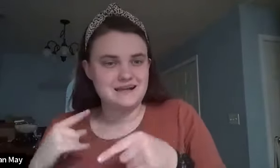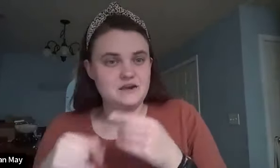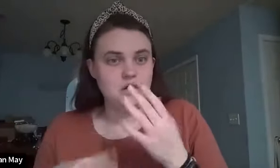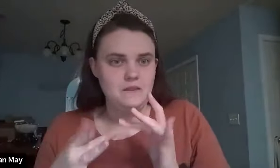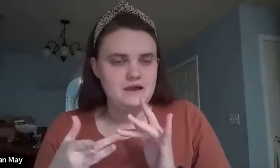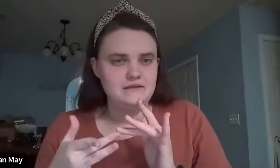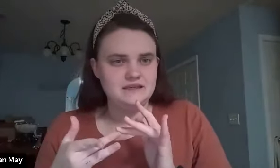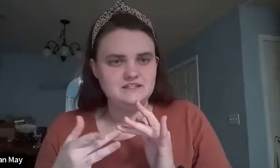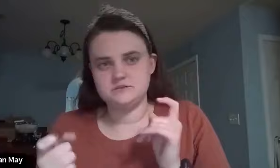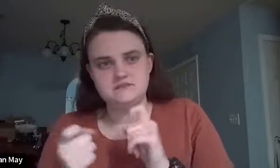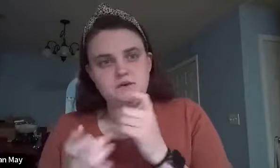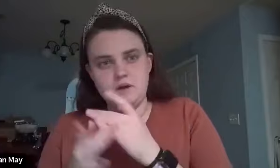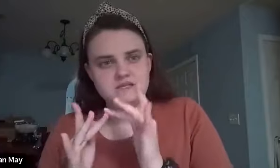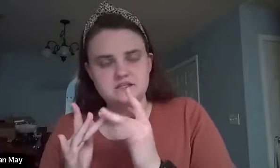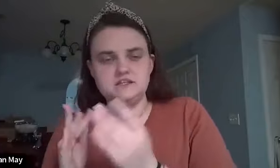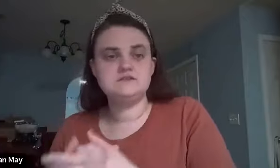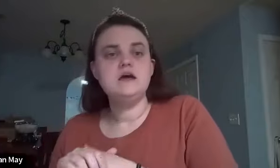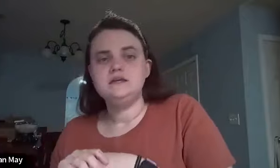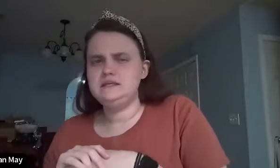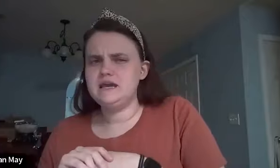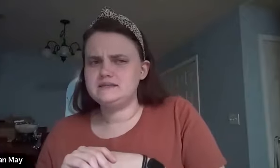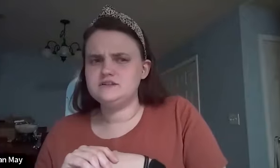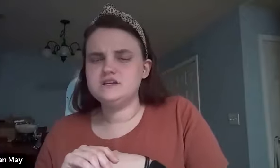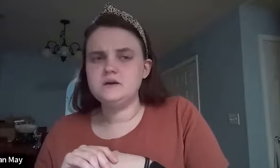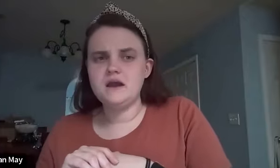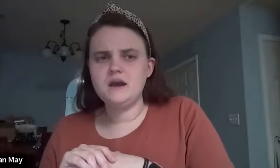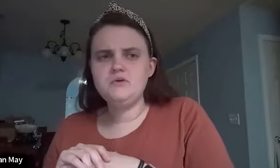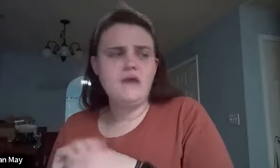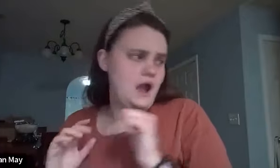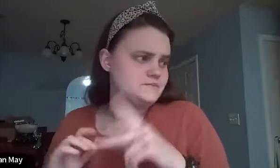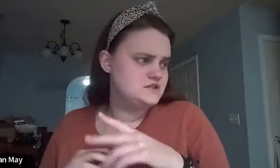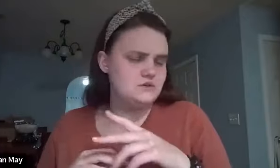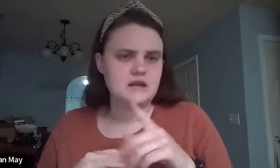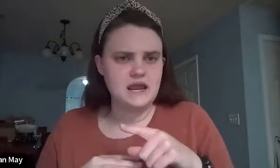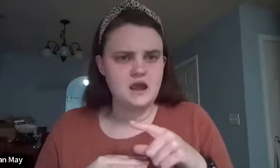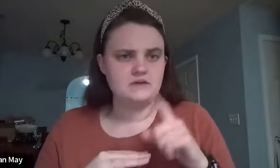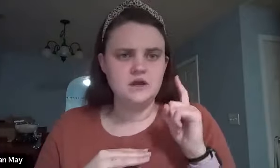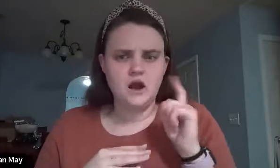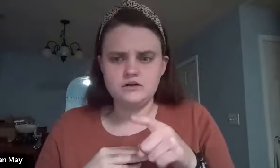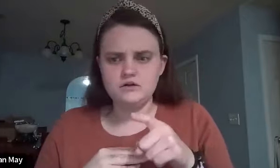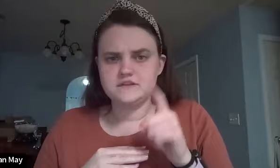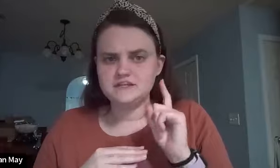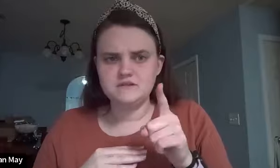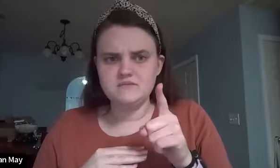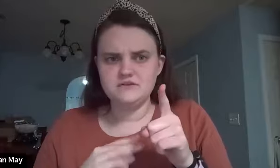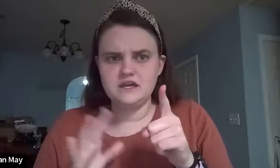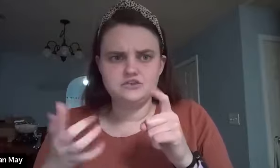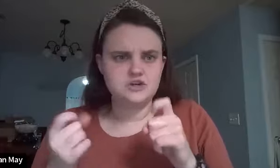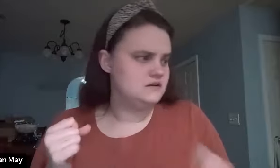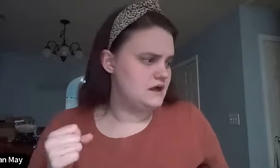sign online, like, is there specific websites to use? Yes, there's a couple apps too that I have. I'll go over that. Don't let me forget. I'll try to